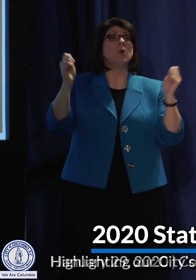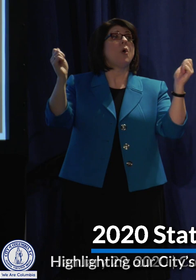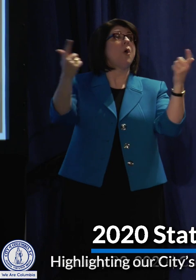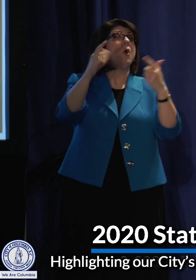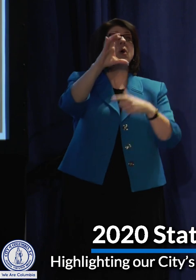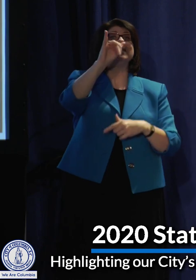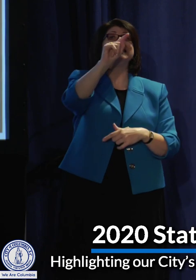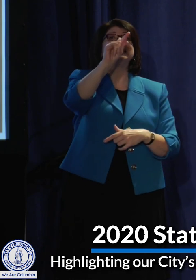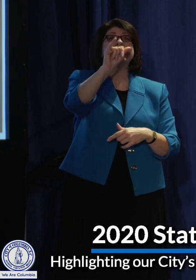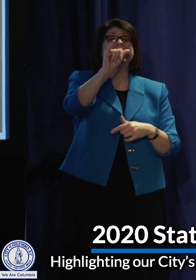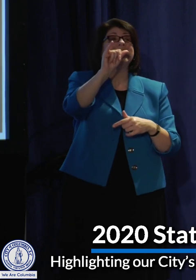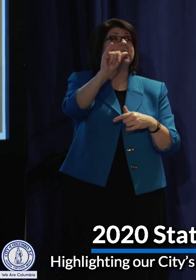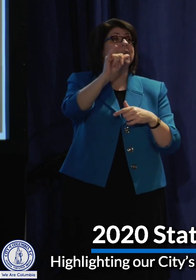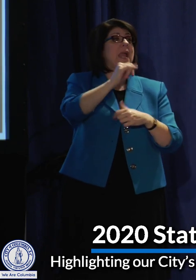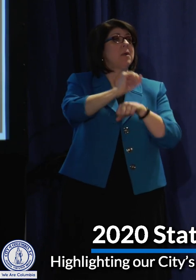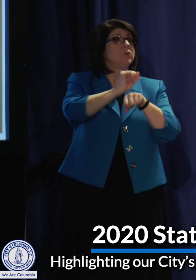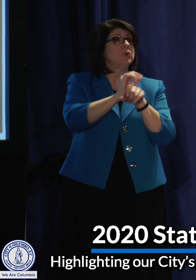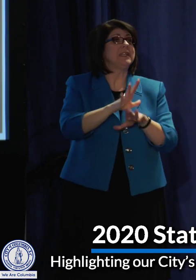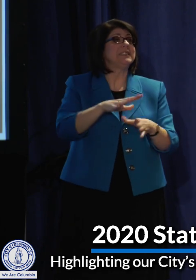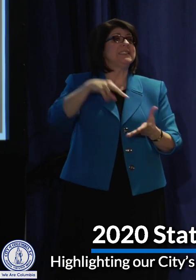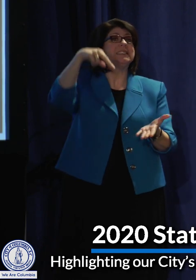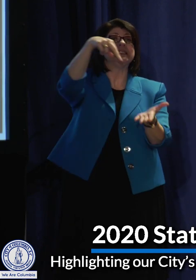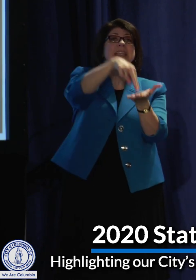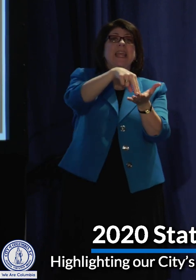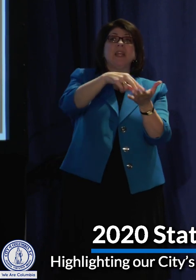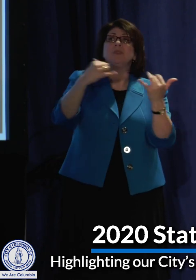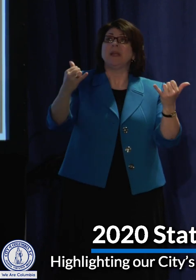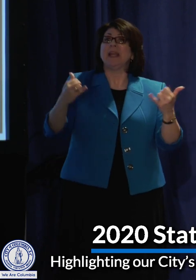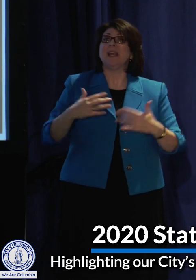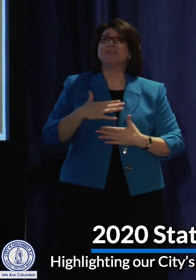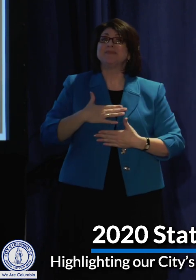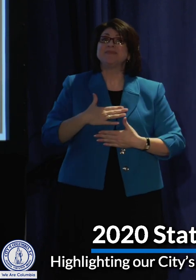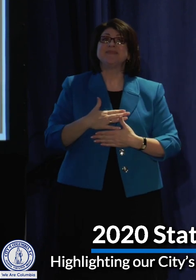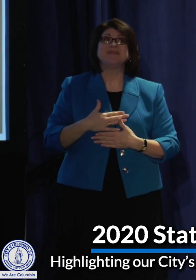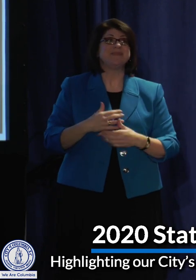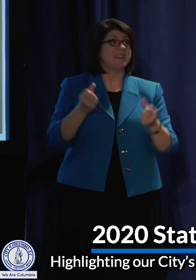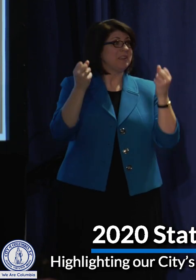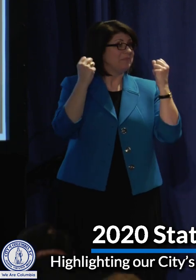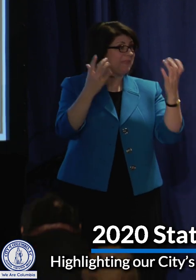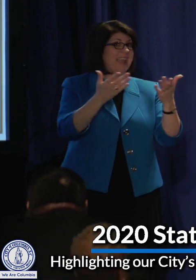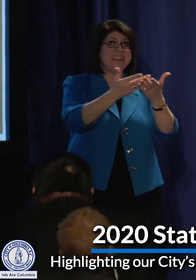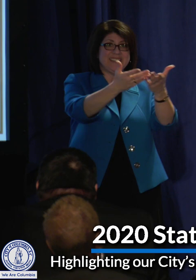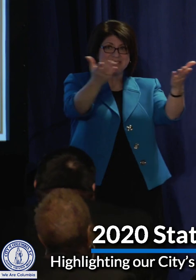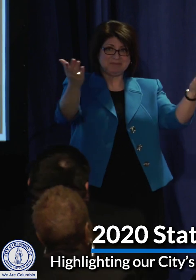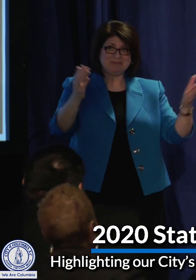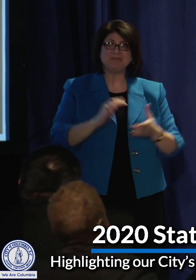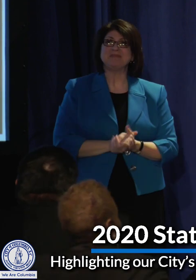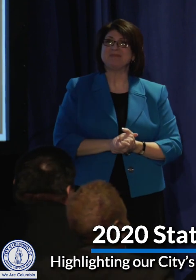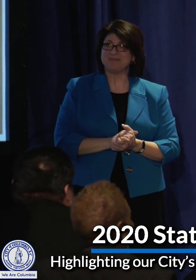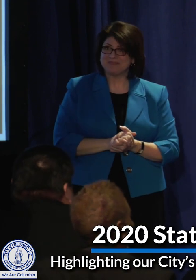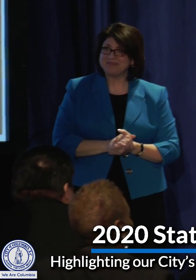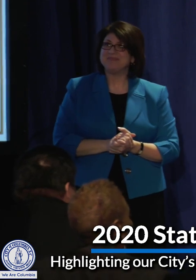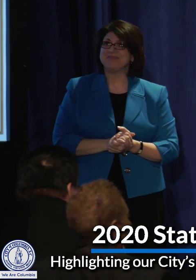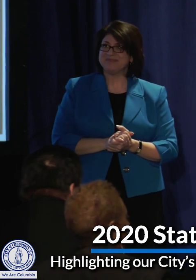city employees, please stand and be recognized at this time. Many of our department heads are here.